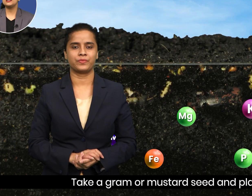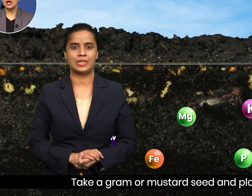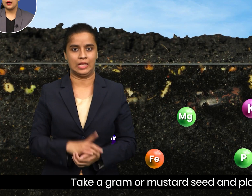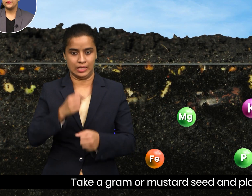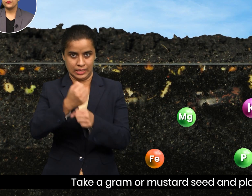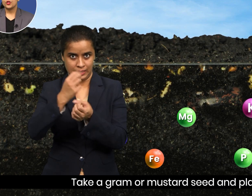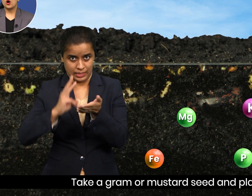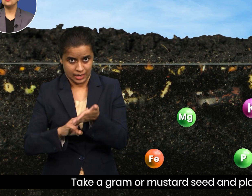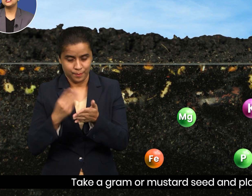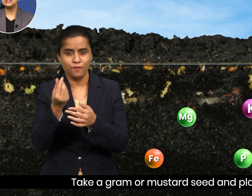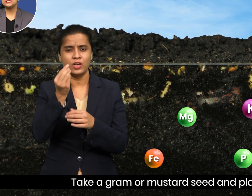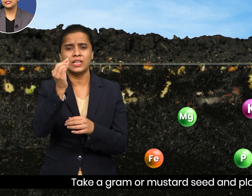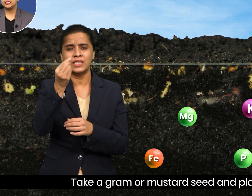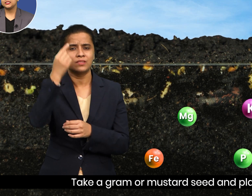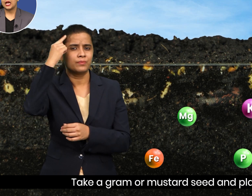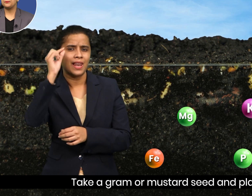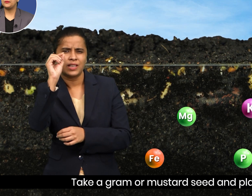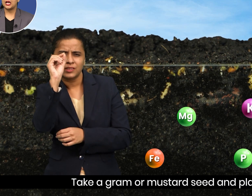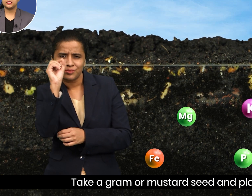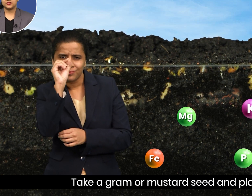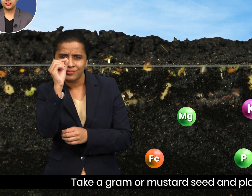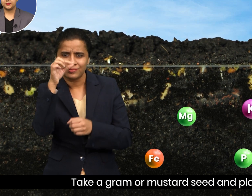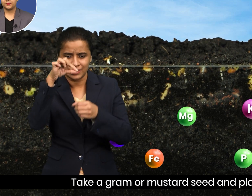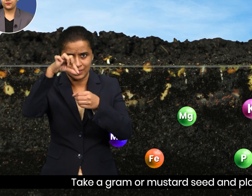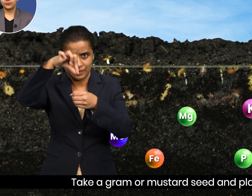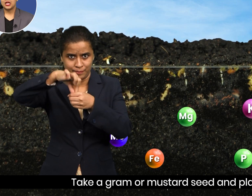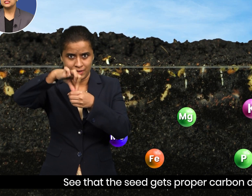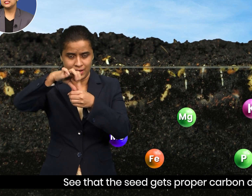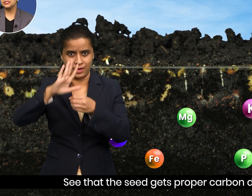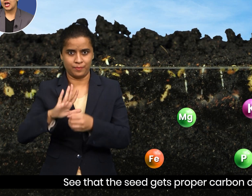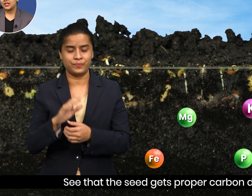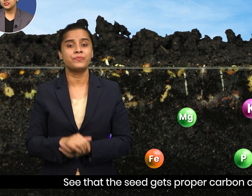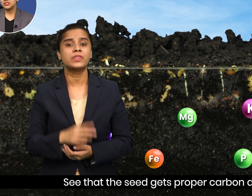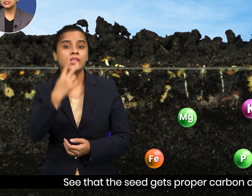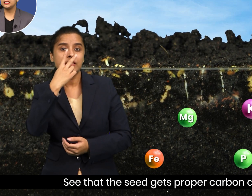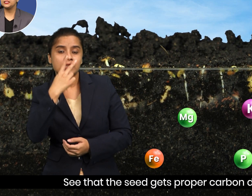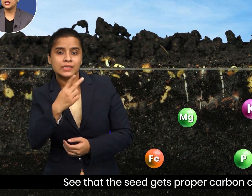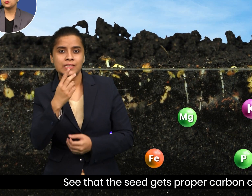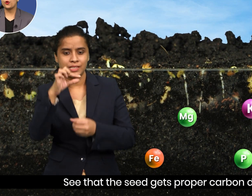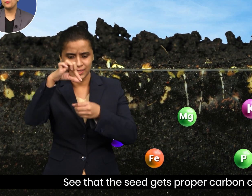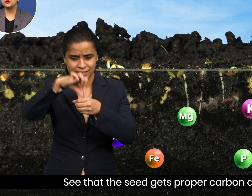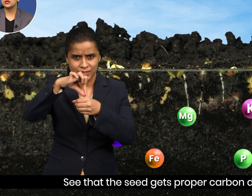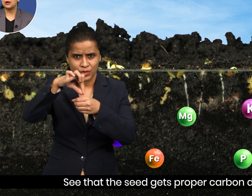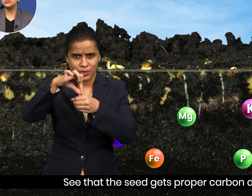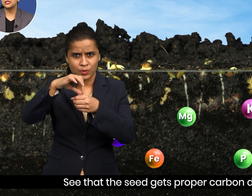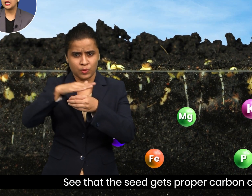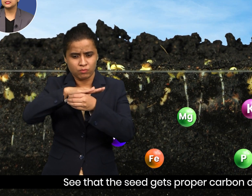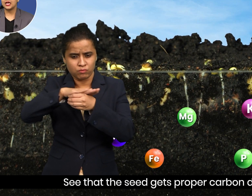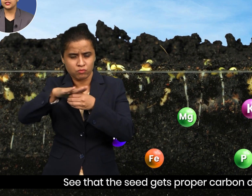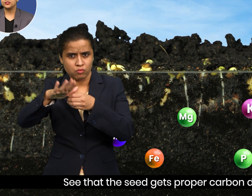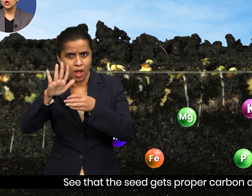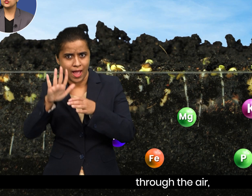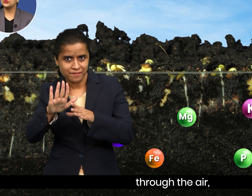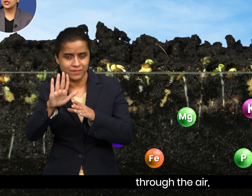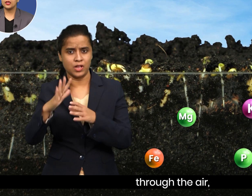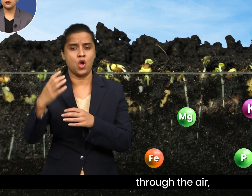Take a gram of mustard seed and plant it. See that the seed gets proper carbon